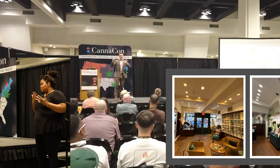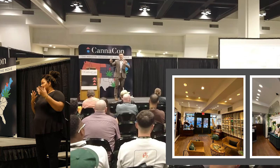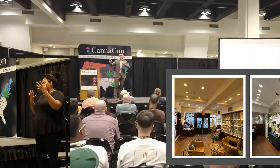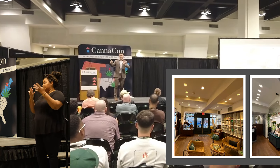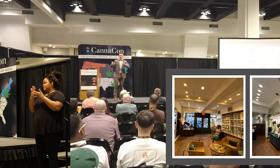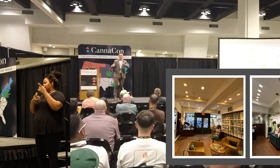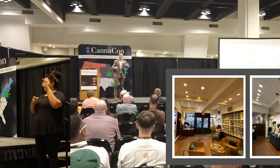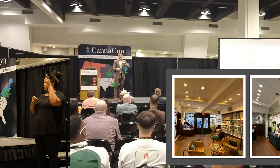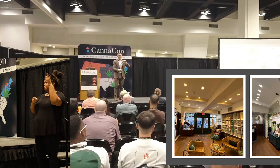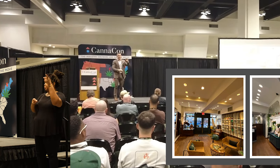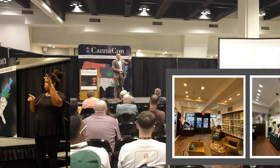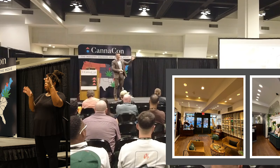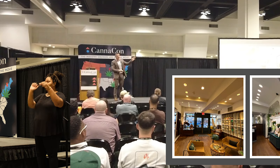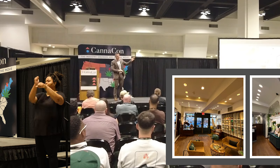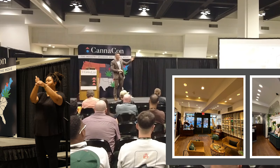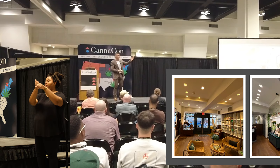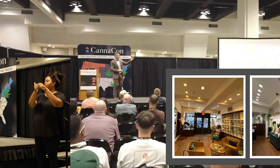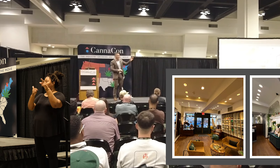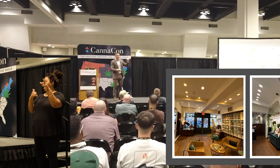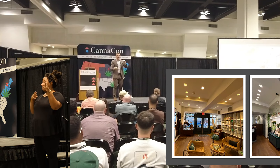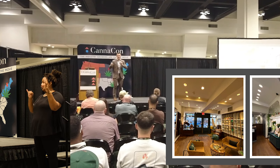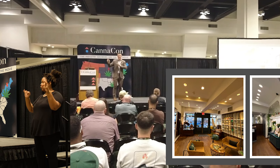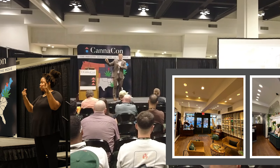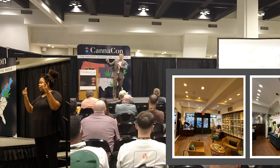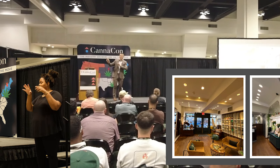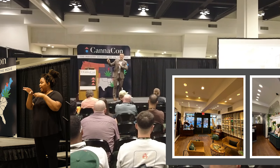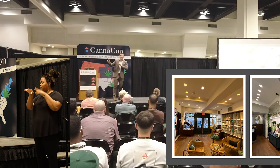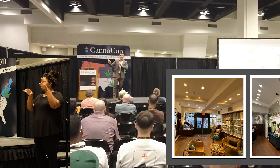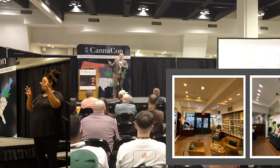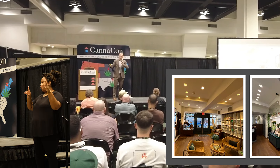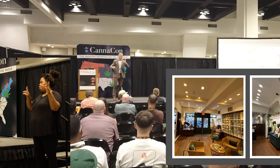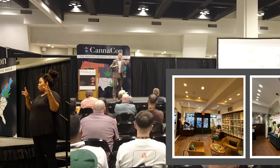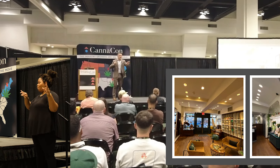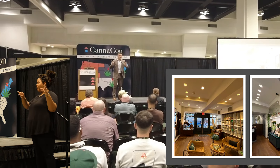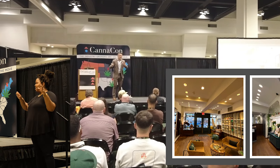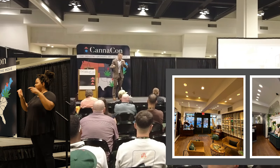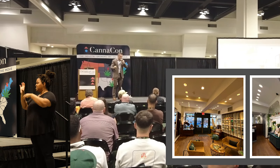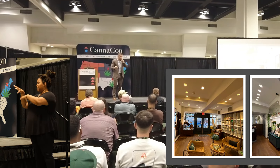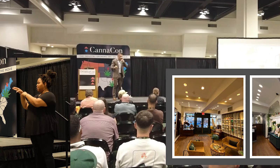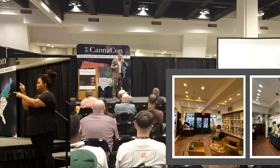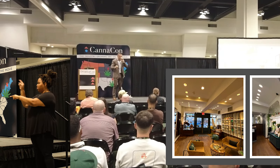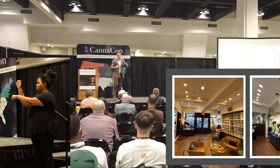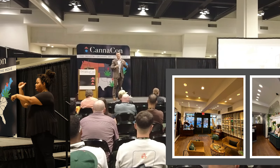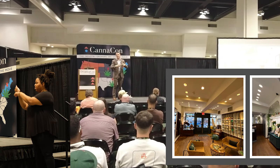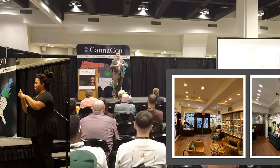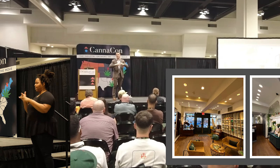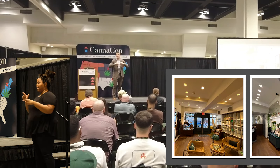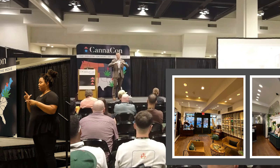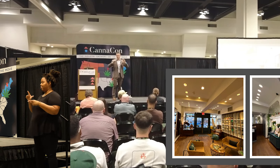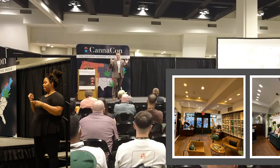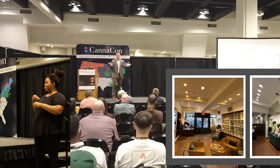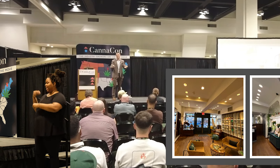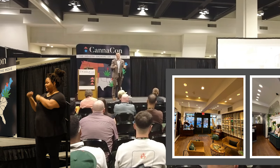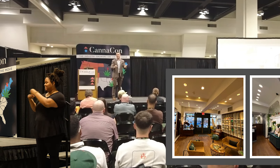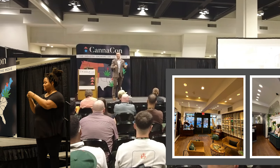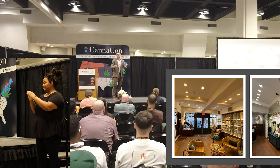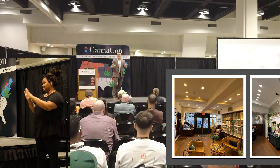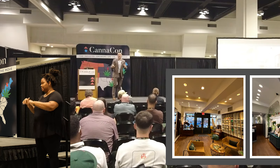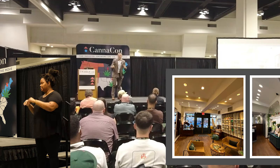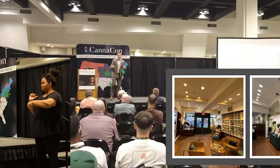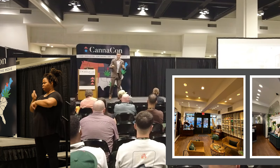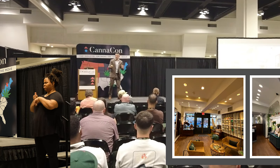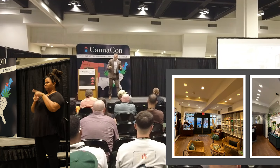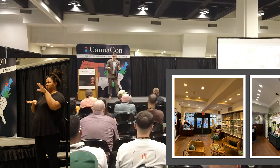and mix system. You know, they had like a Ring camera over here, a Wyze camera over here, and then some legacy systems. So we unfortunately had to restart that